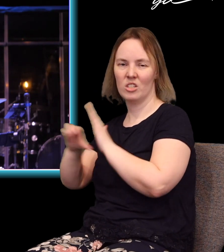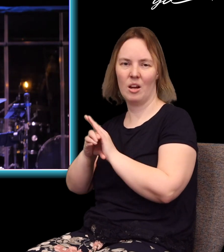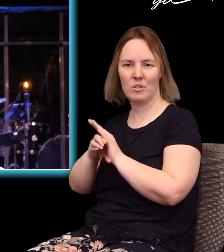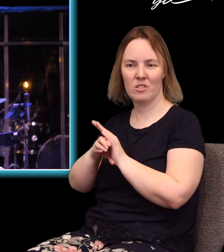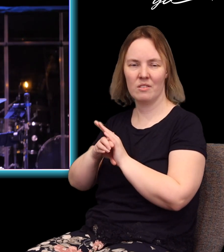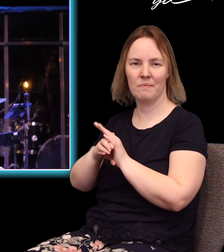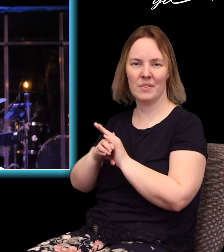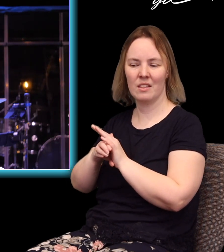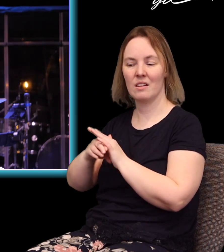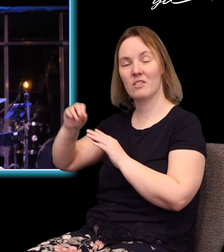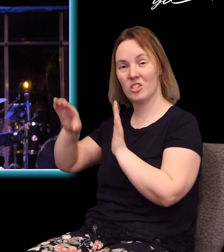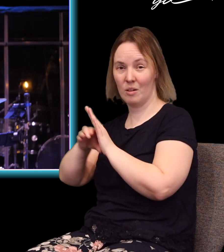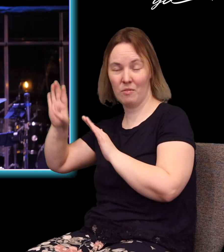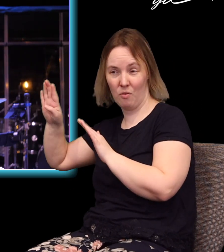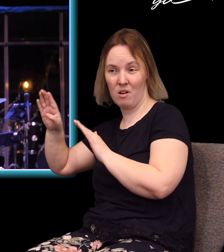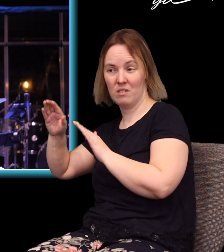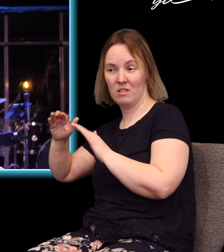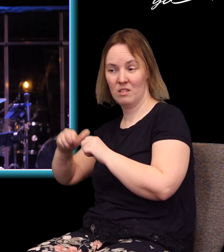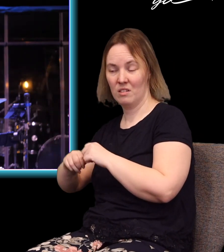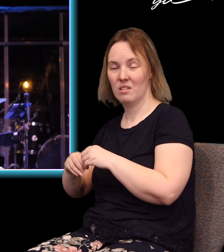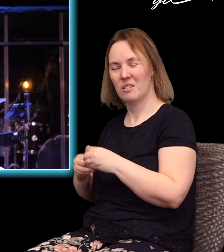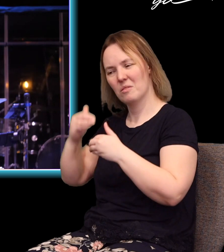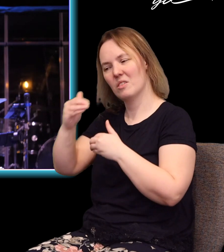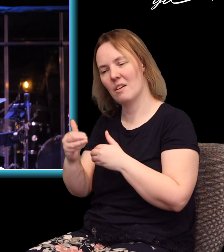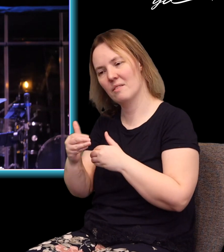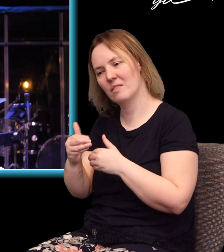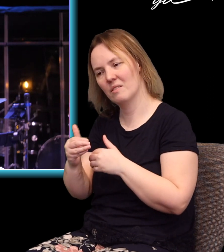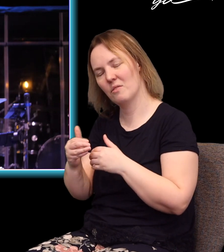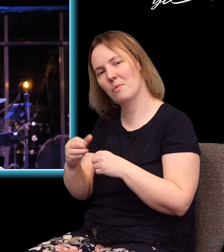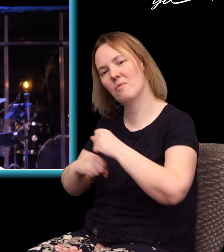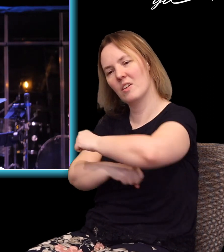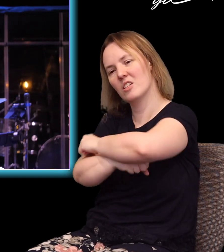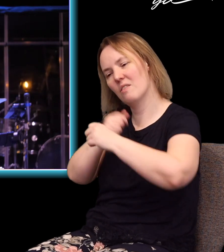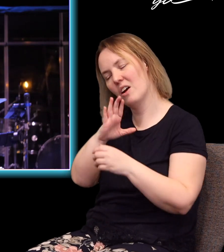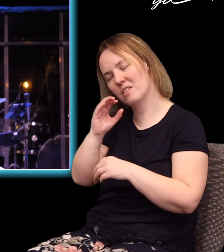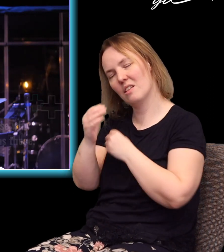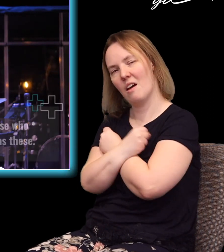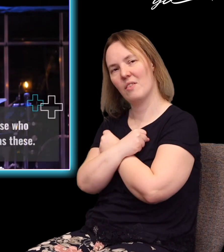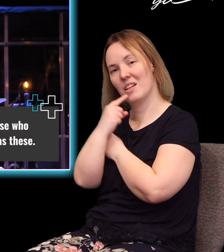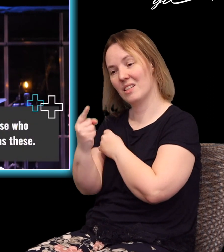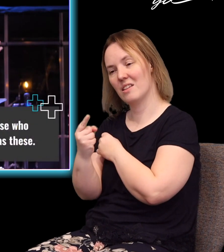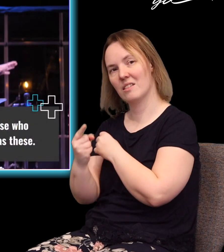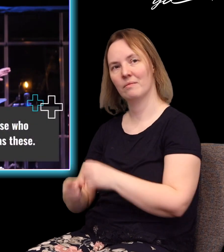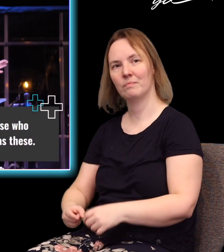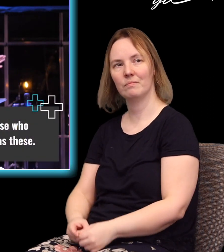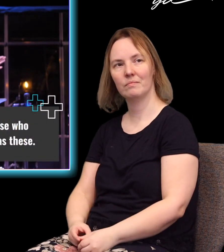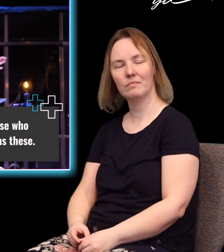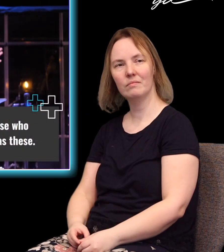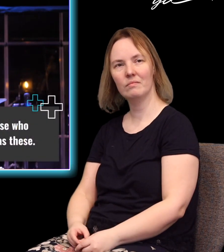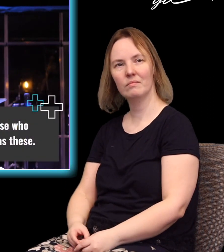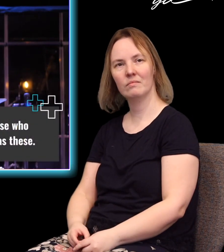chapter 4, he moves from that foundation of God's love, and he says this in verse 1. In light of all these